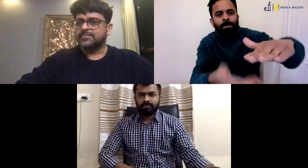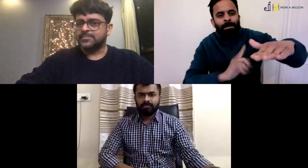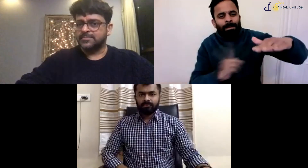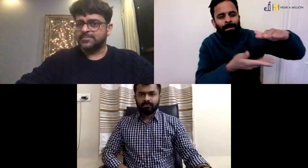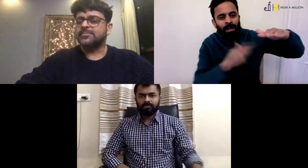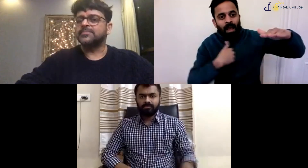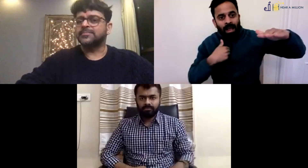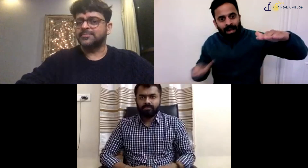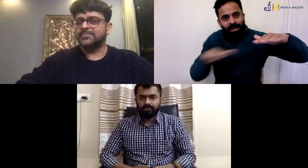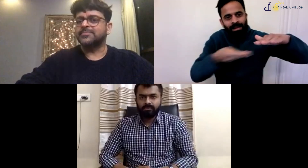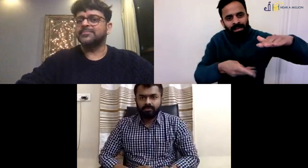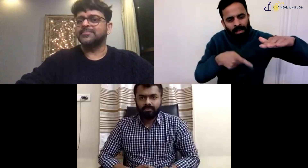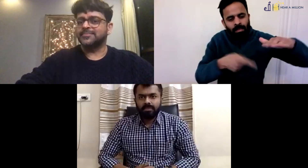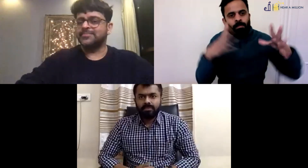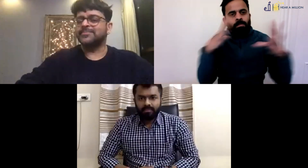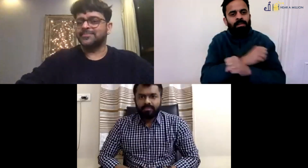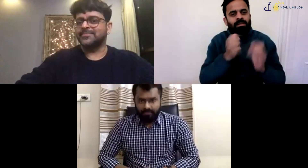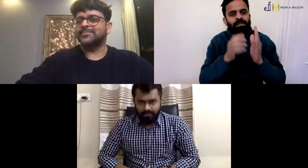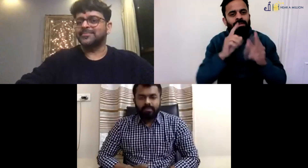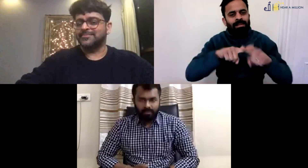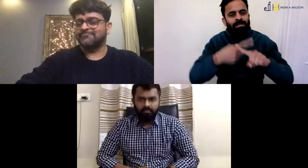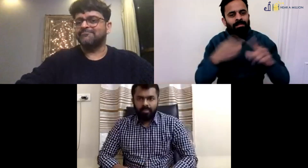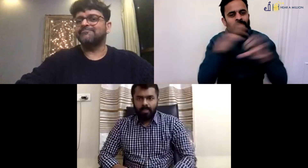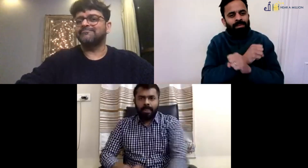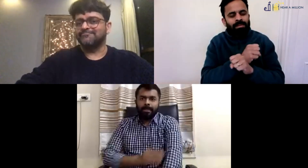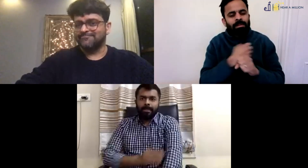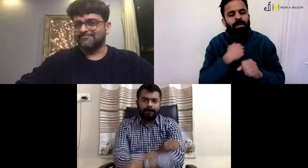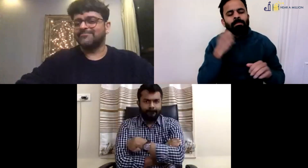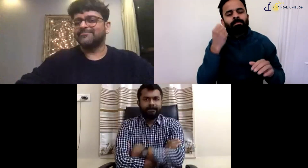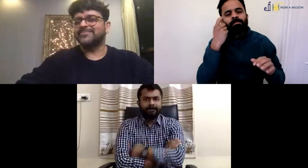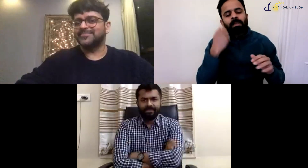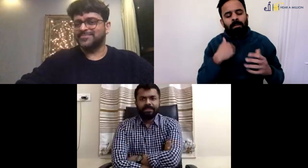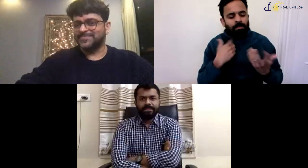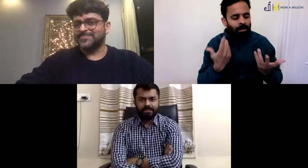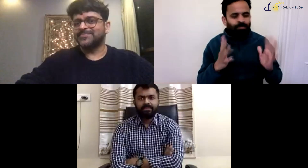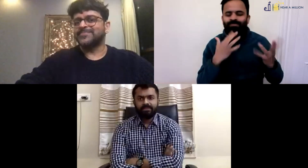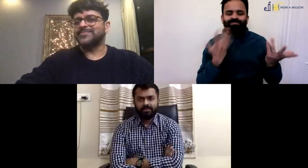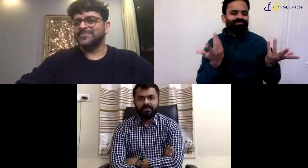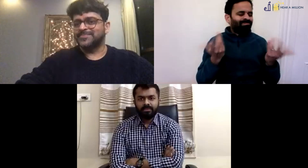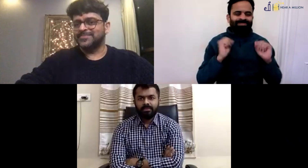things that, the added things that we learned, added things that are missing, the experts.